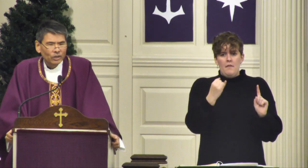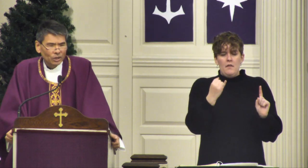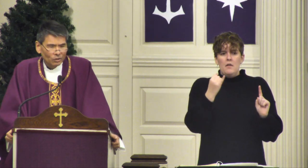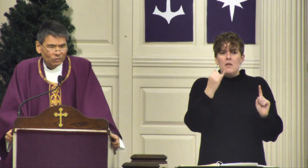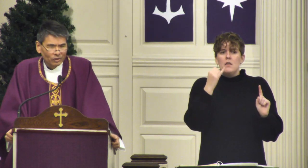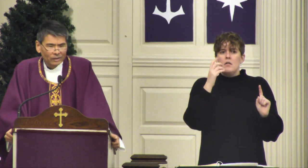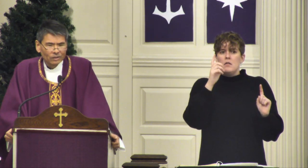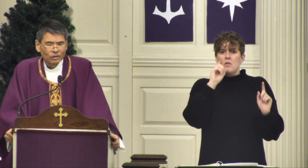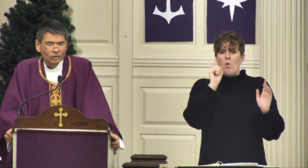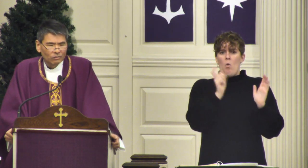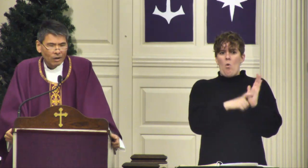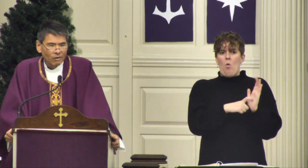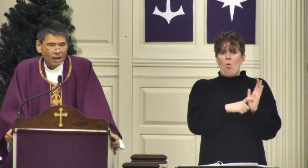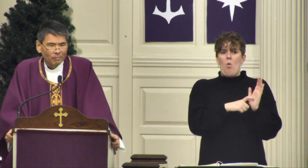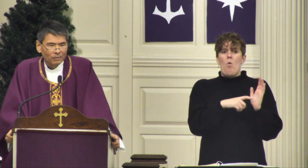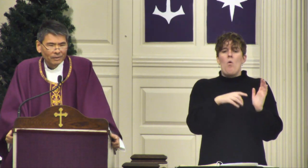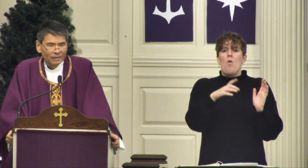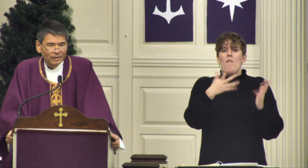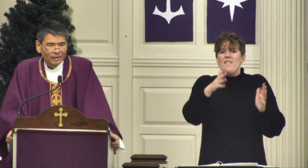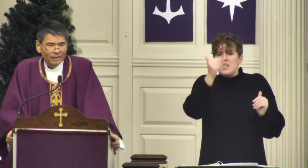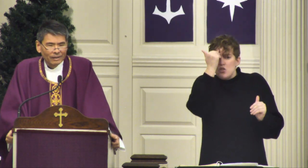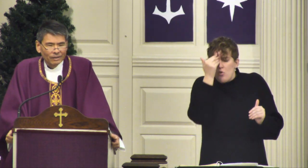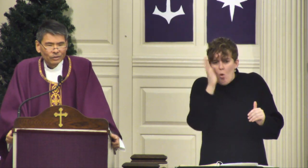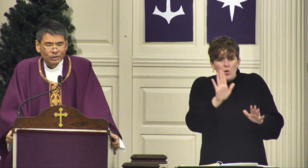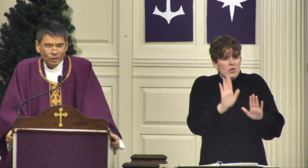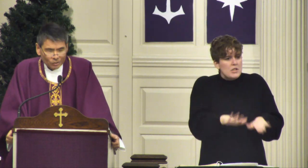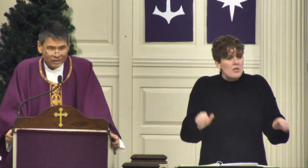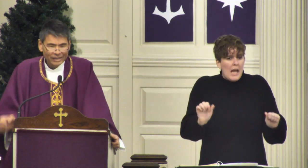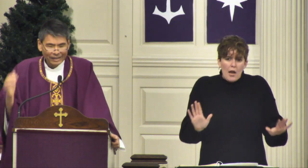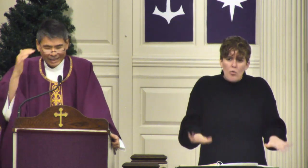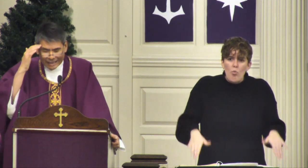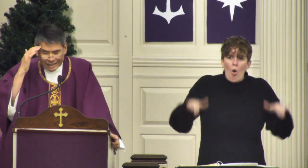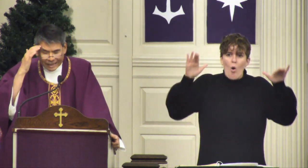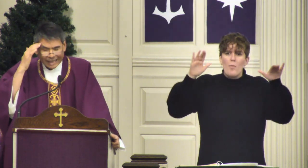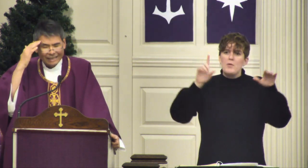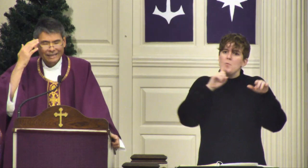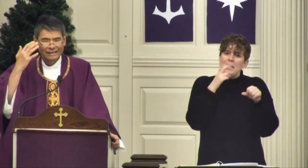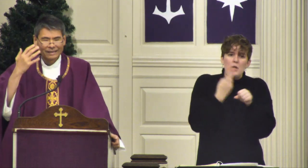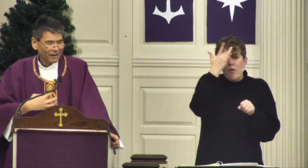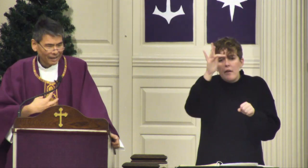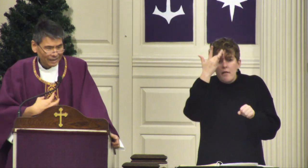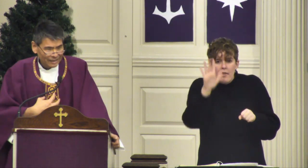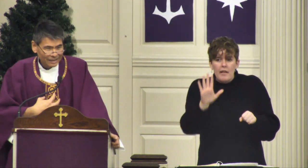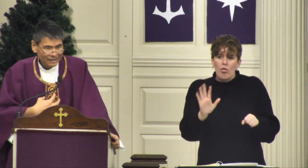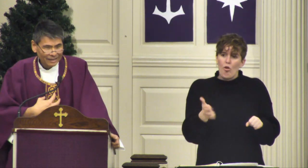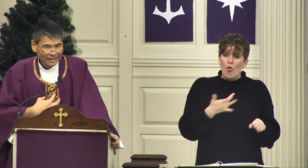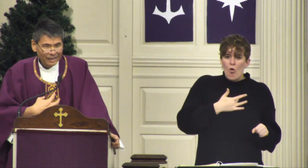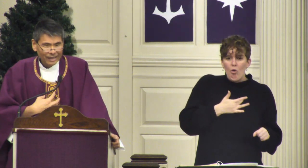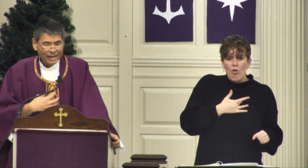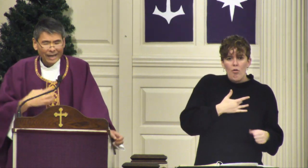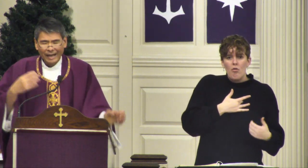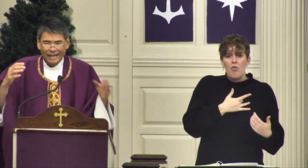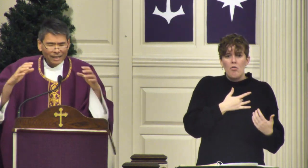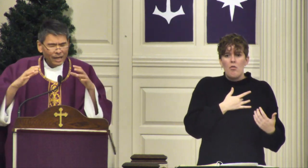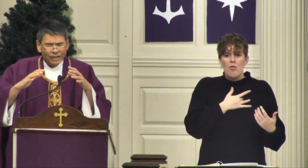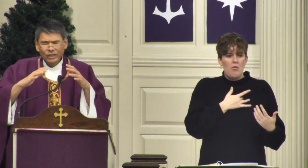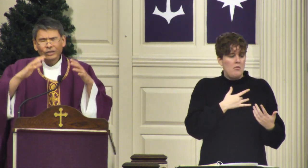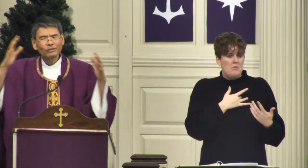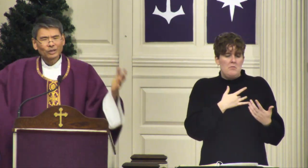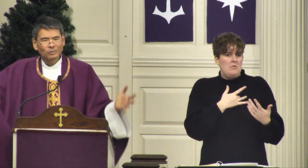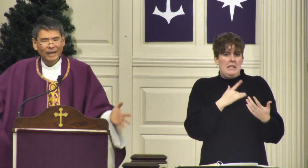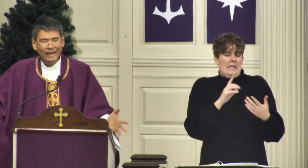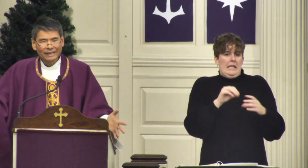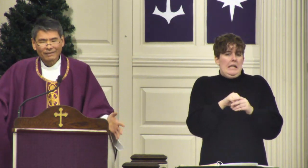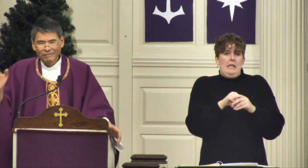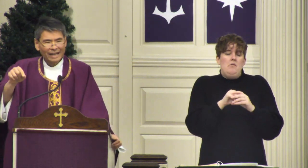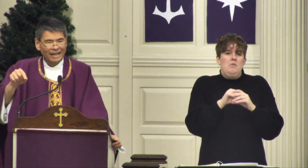your children could grow up to use their intellects, their hearts, in huge